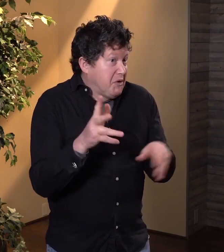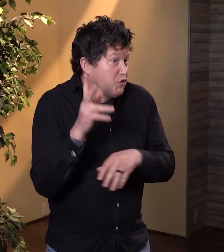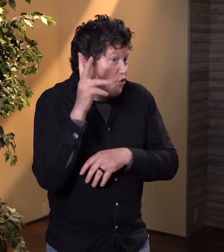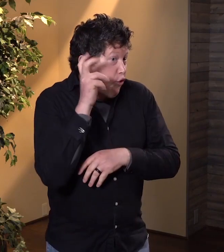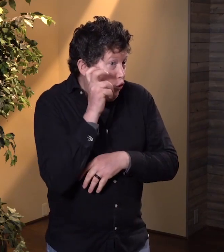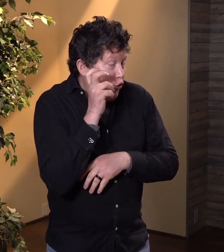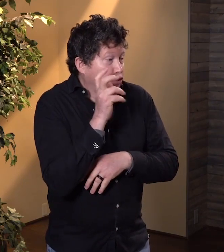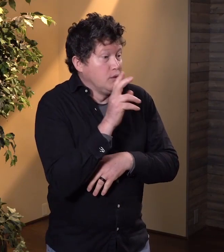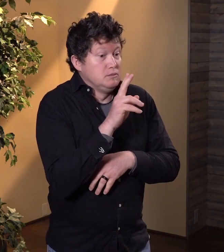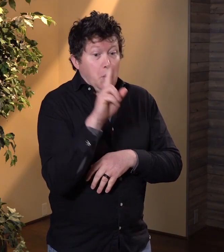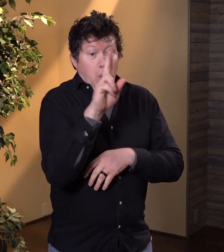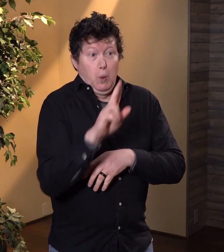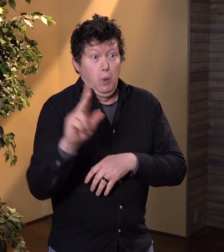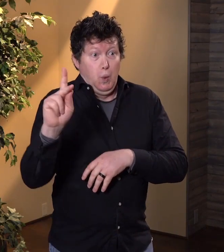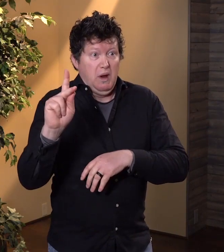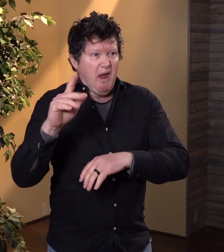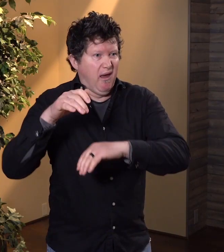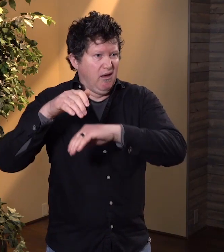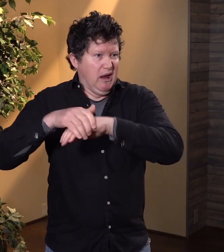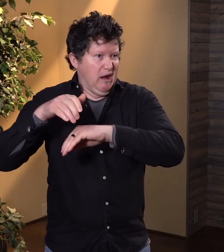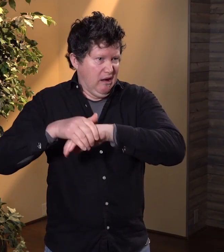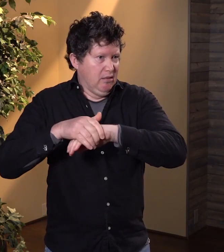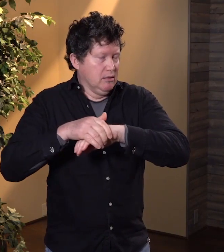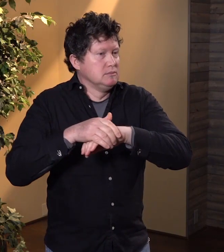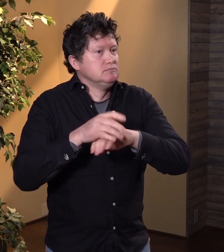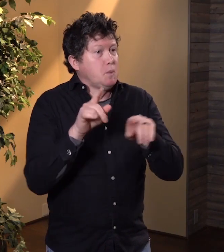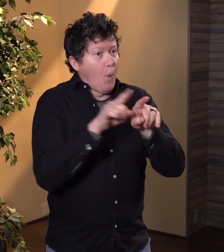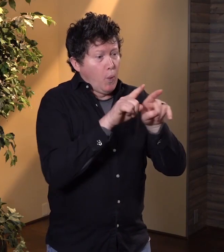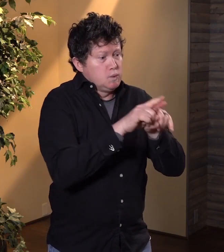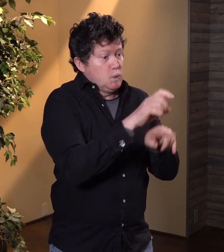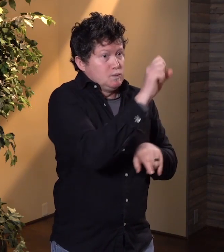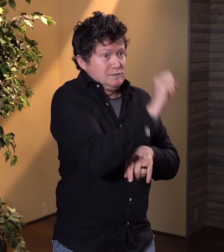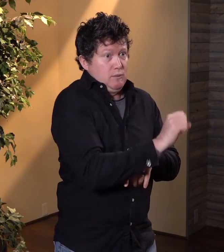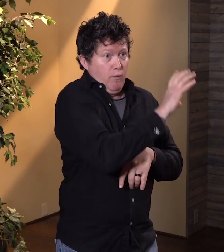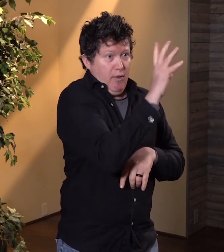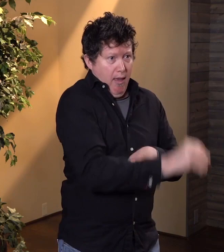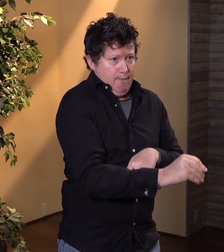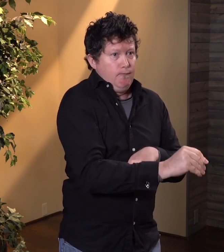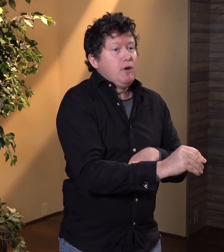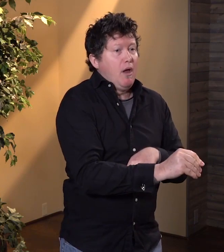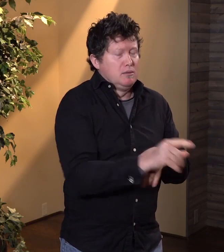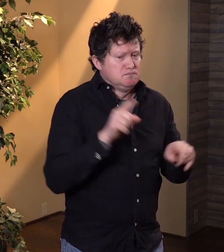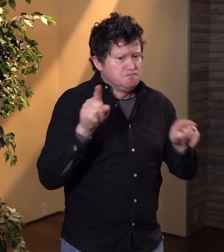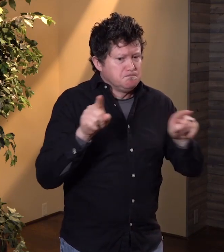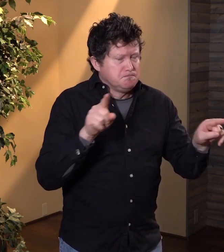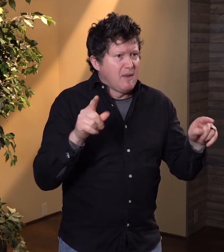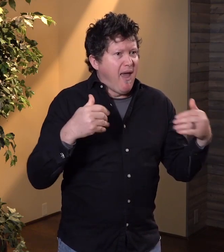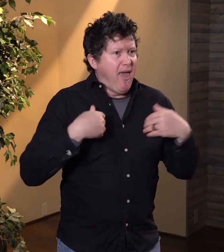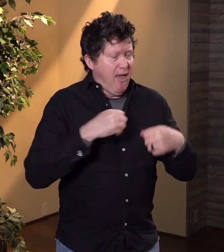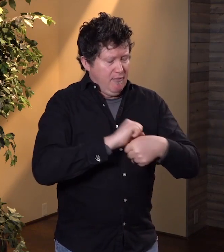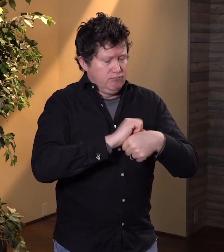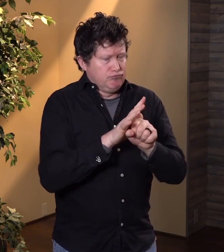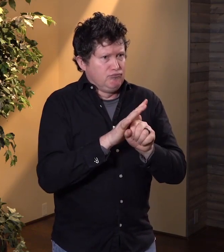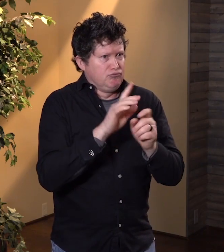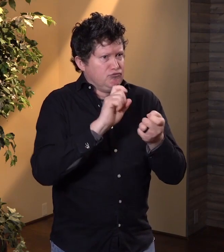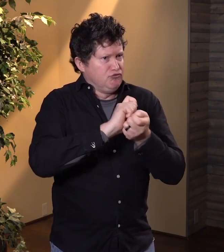So maybe you've heard of some of the variants that have been coming out of the UK and South